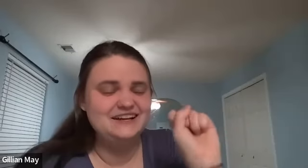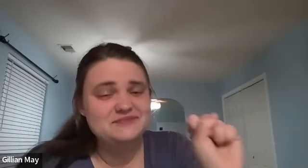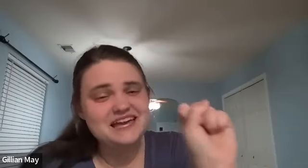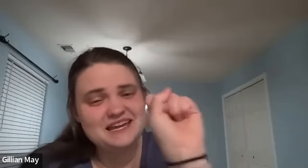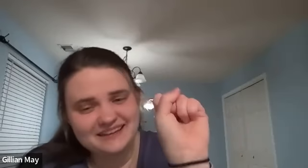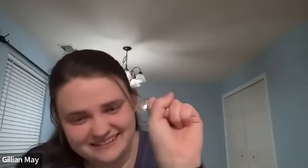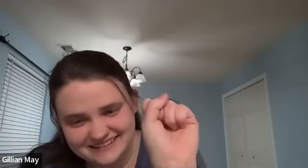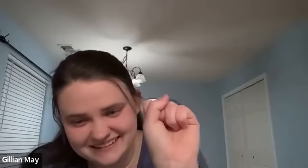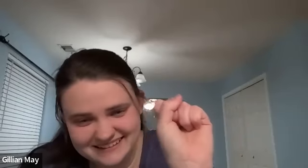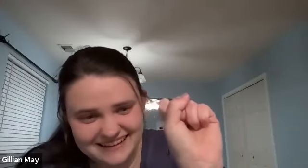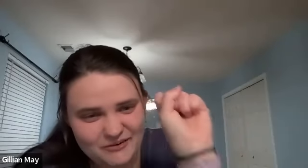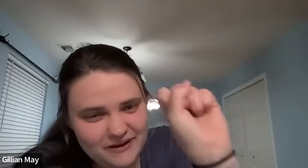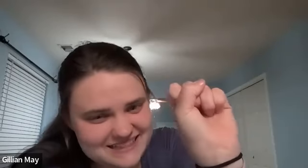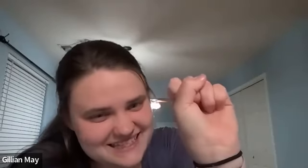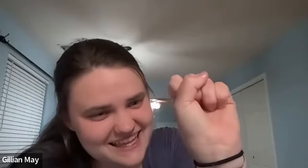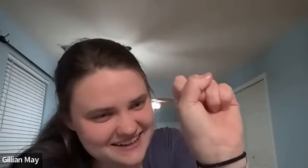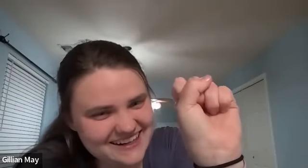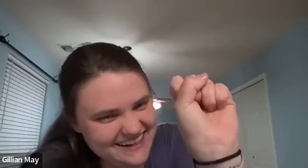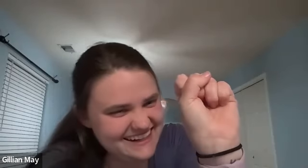Miss Katie, what is this letter?